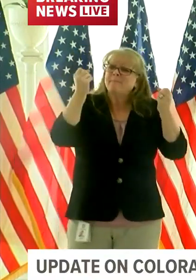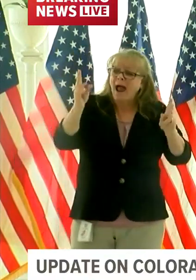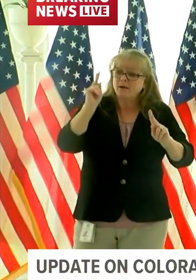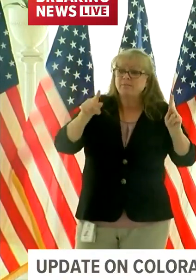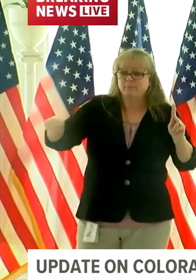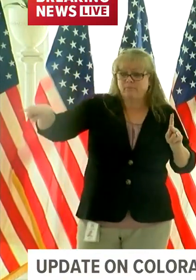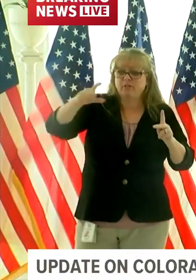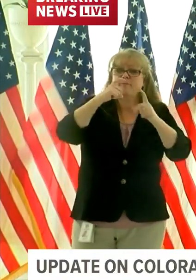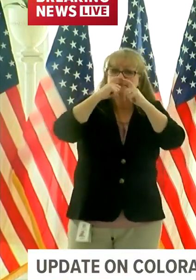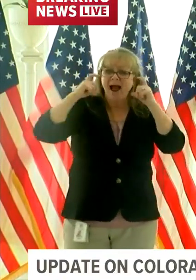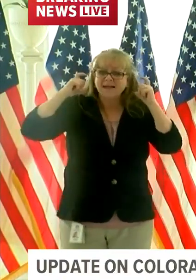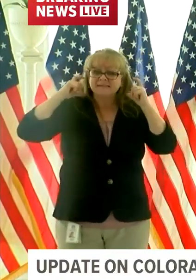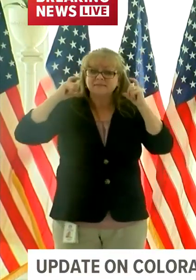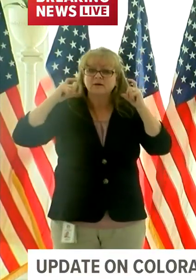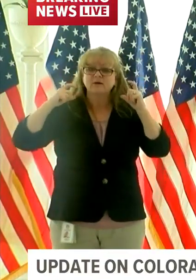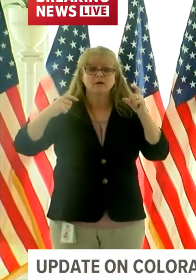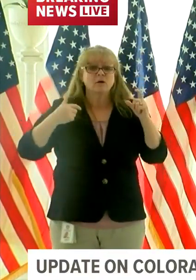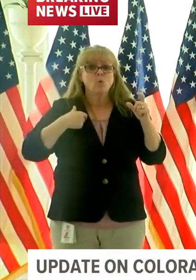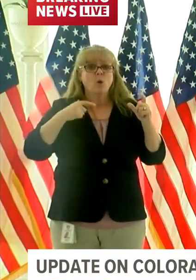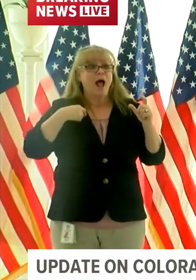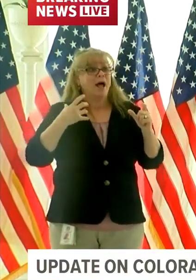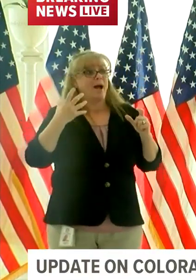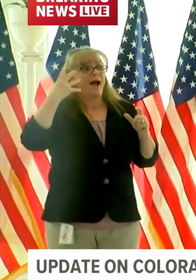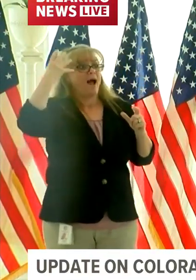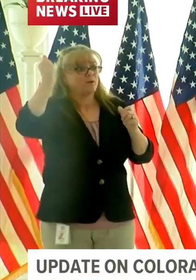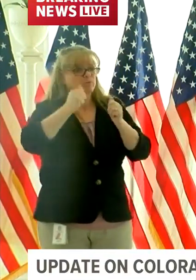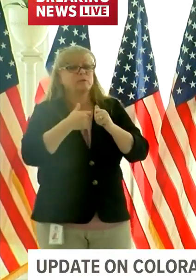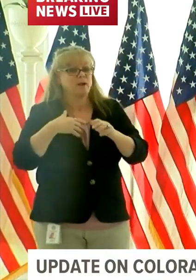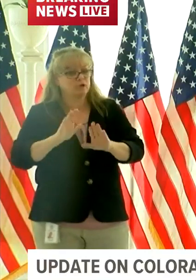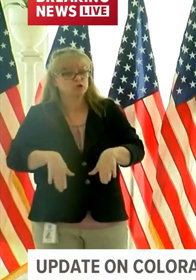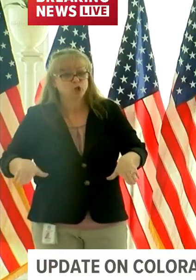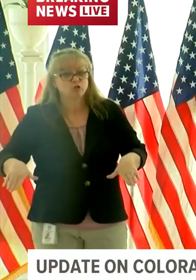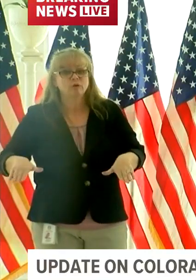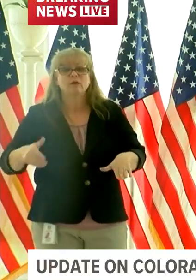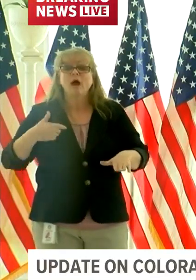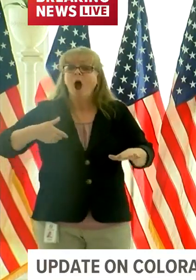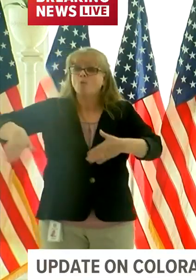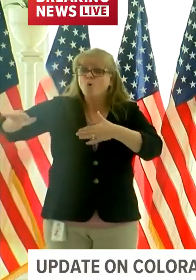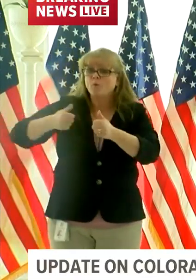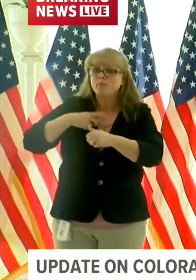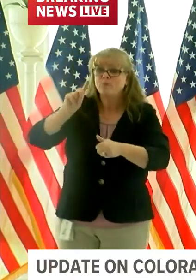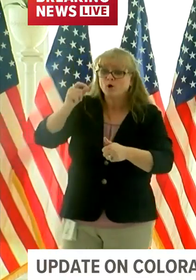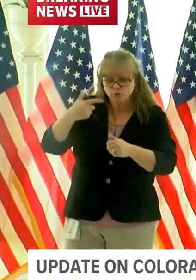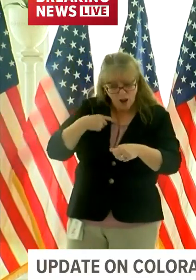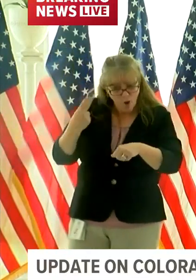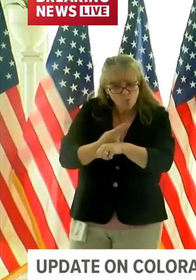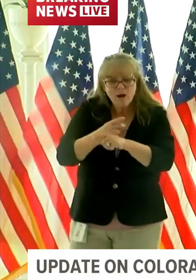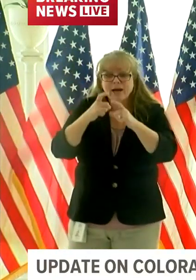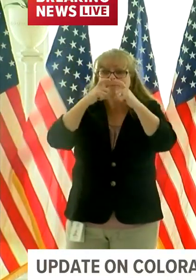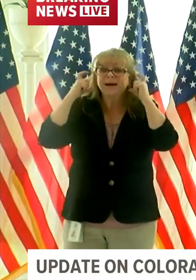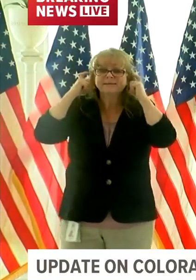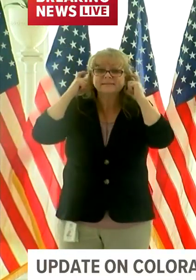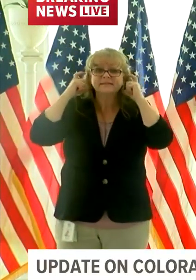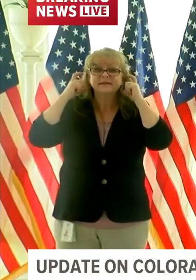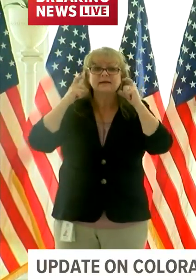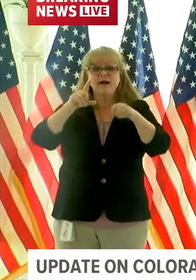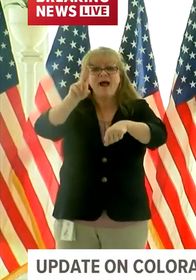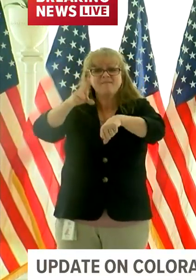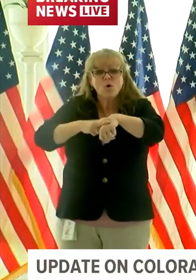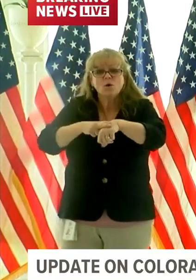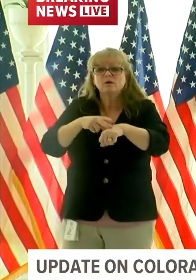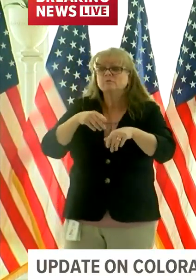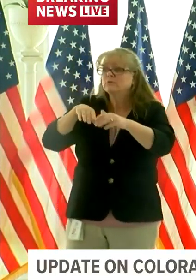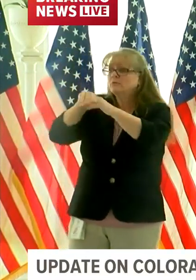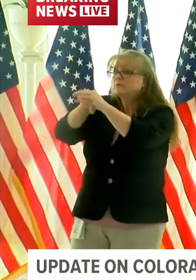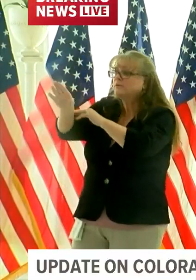masks. It's very important, and we want to make sure that, of course, when you're going grocery shopping, I think it inspires